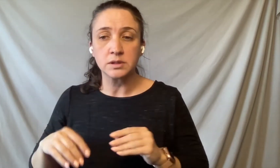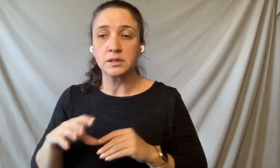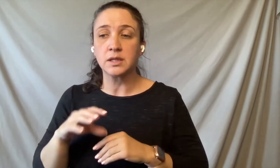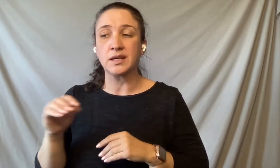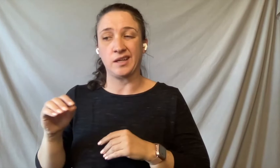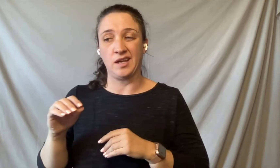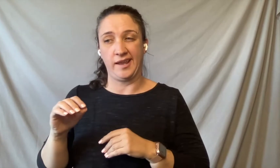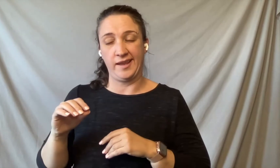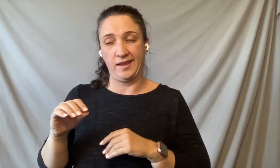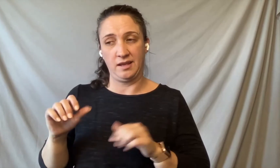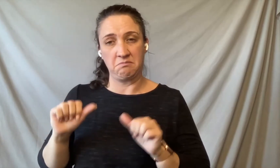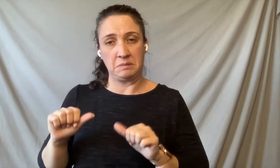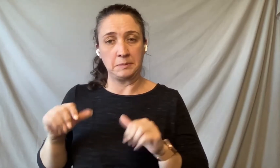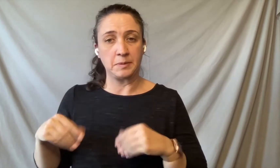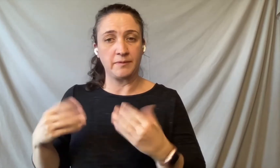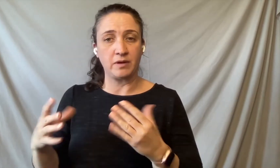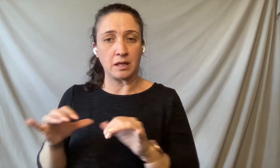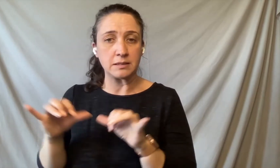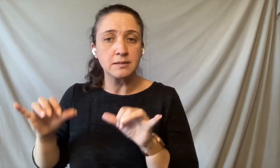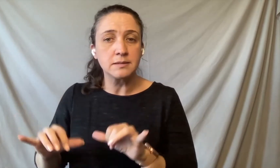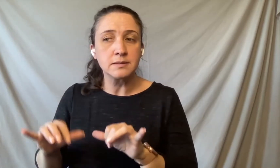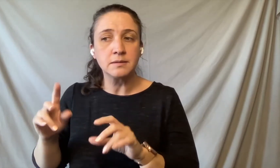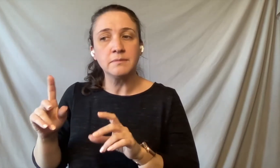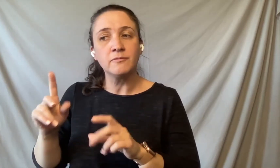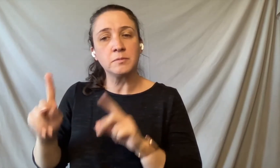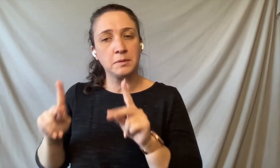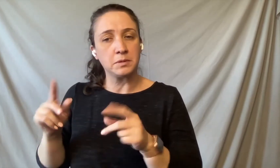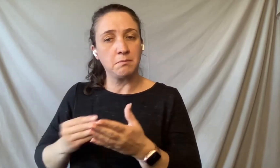for ownership. And